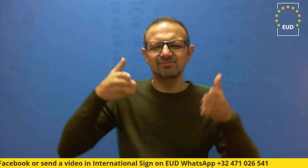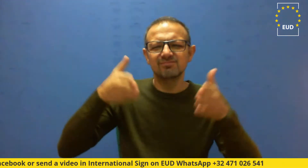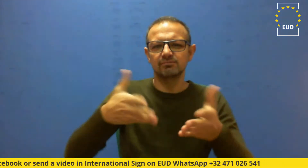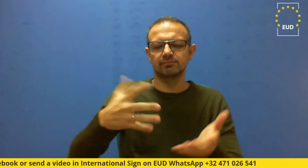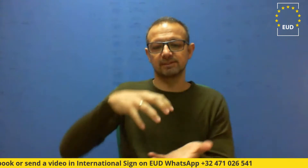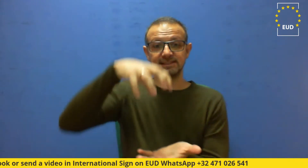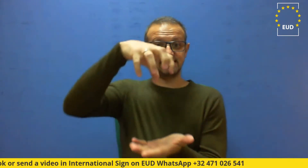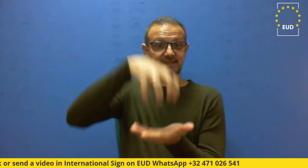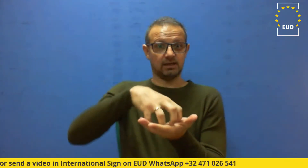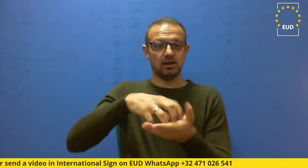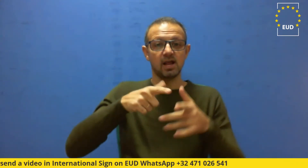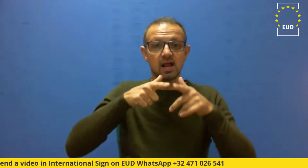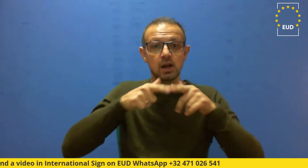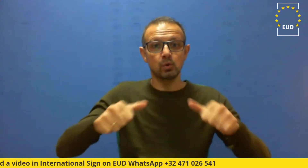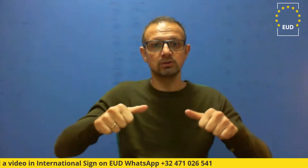under the Spanish government.